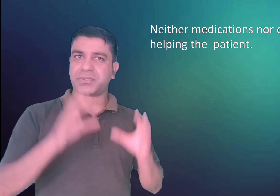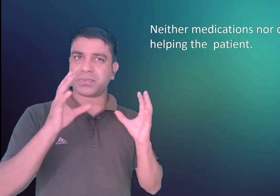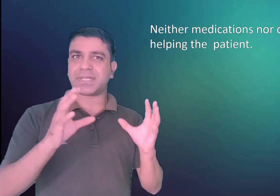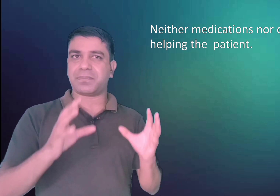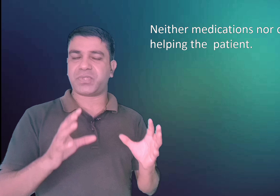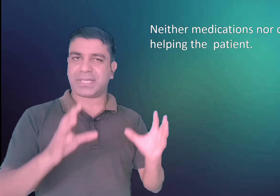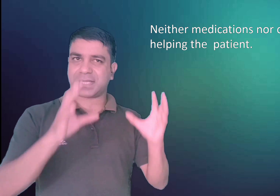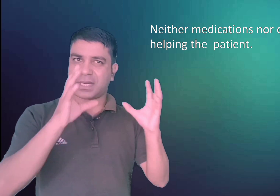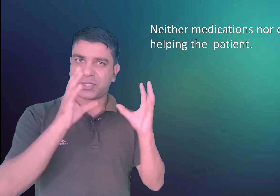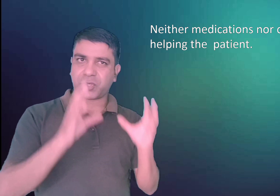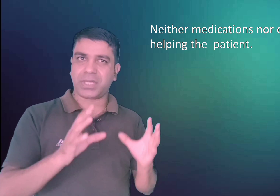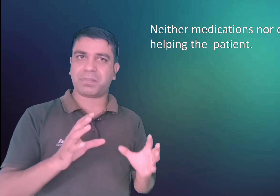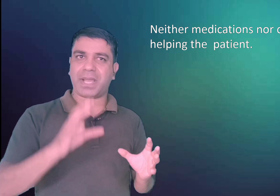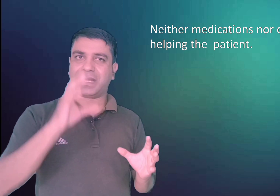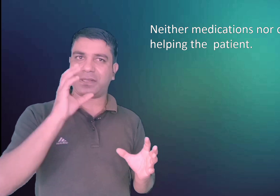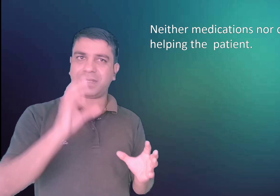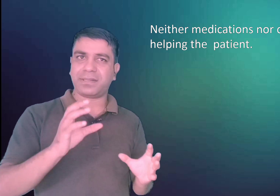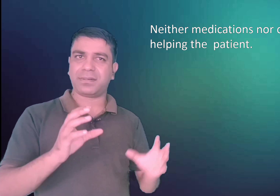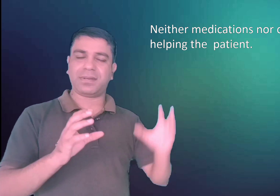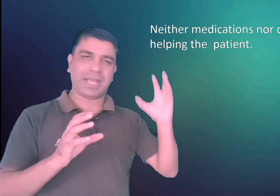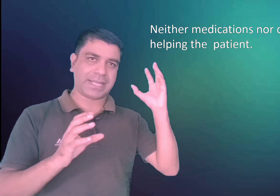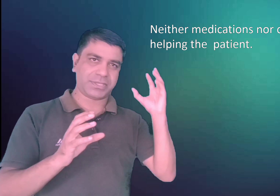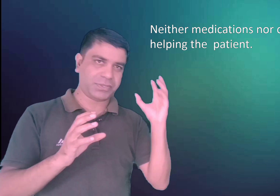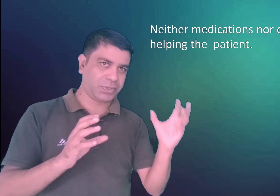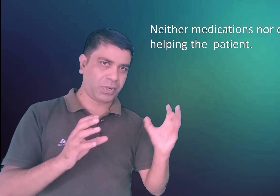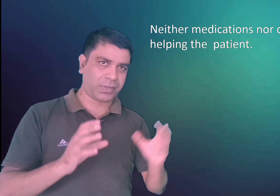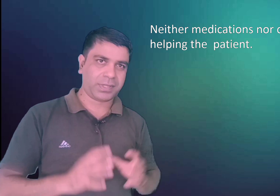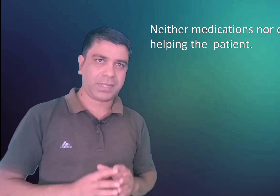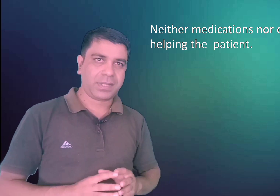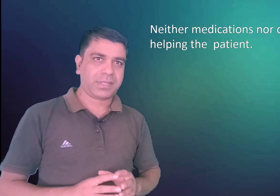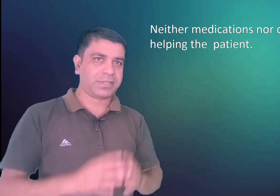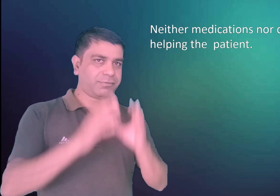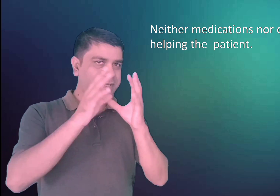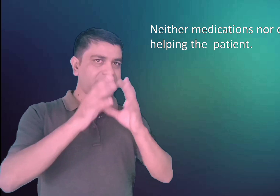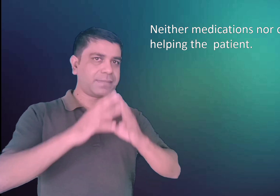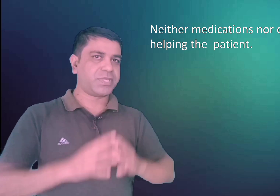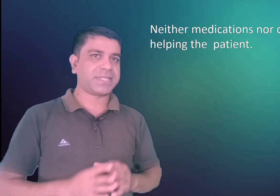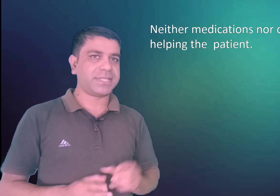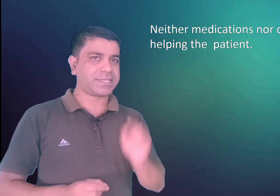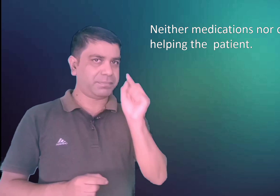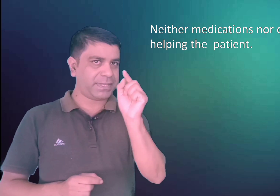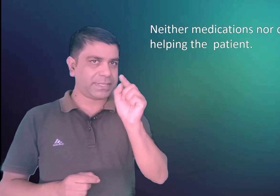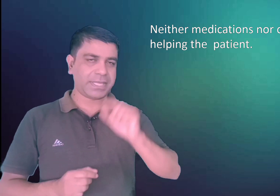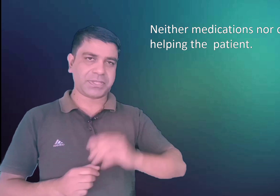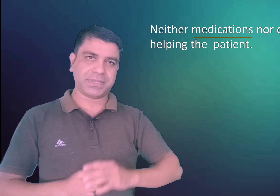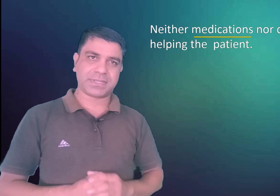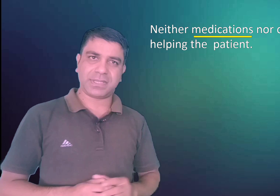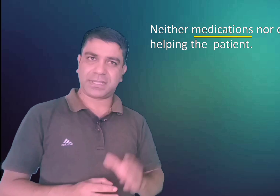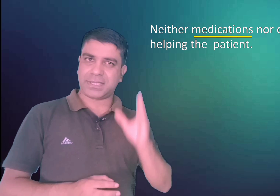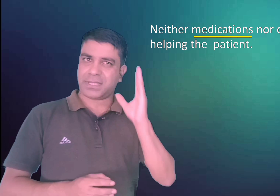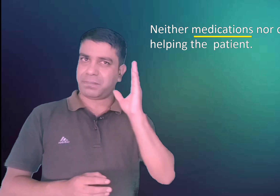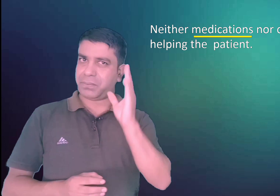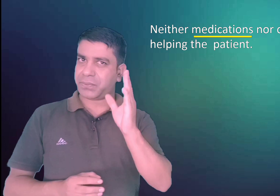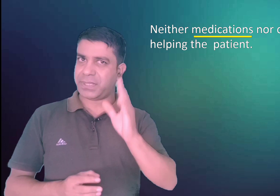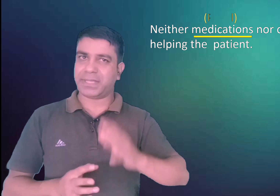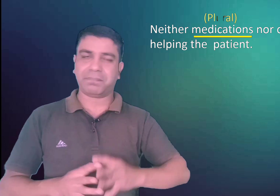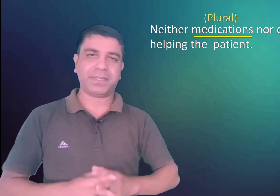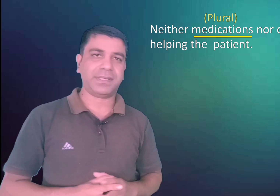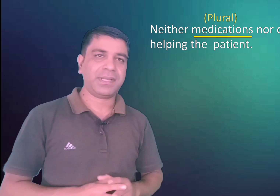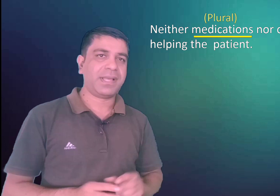two subjects are joined by neither and nor. The first subject is medications, it is plural in number,